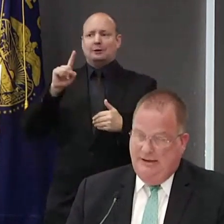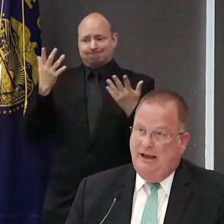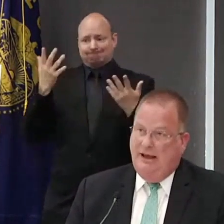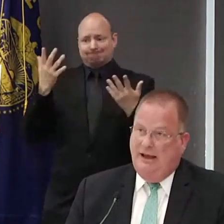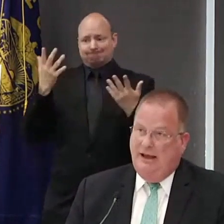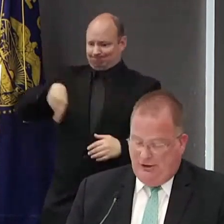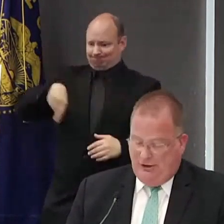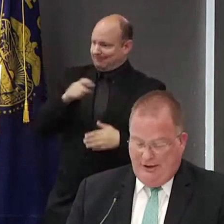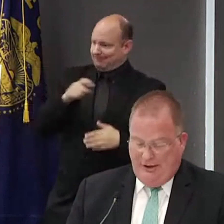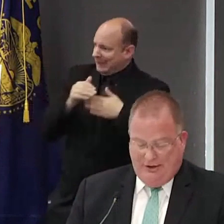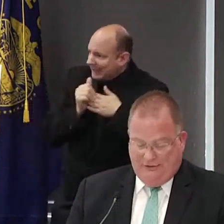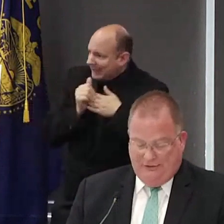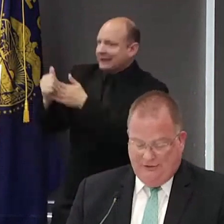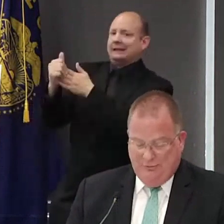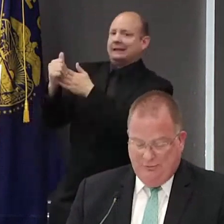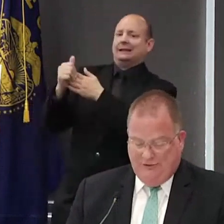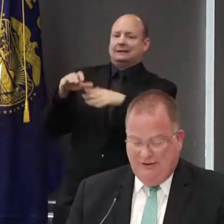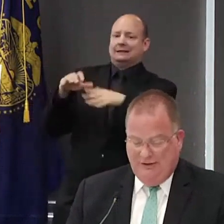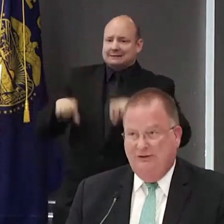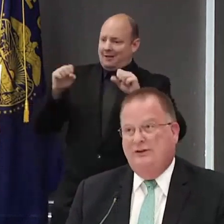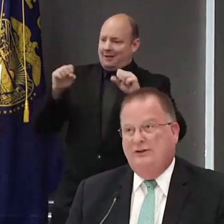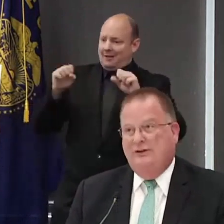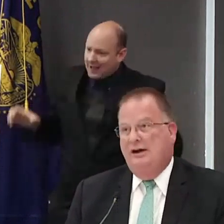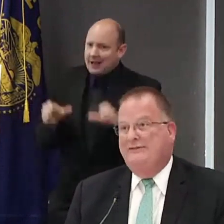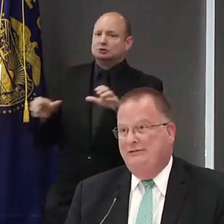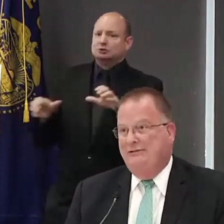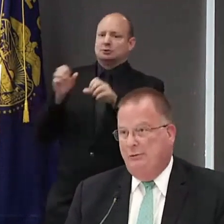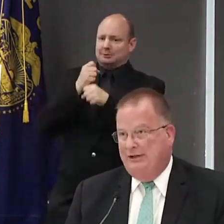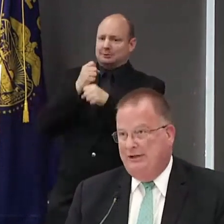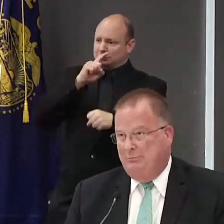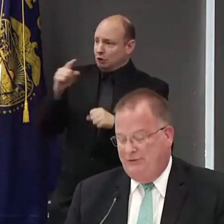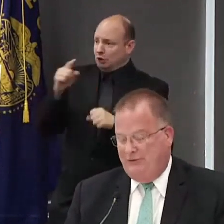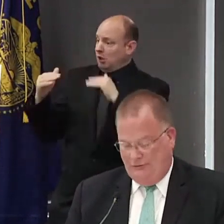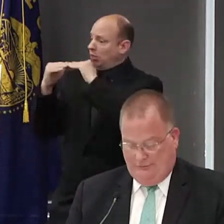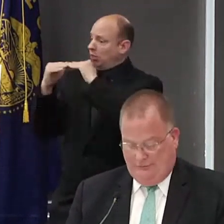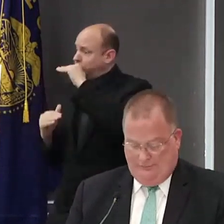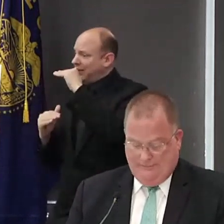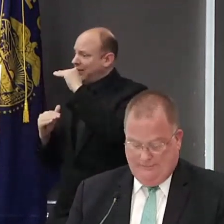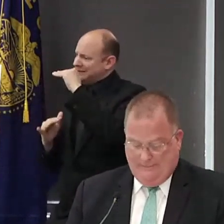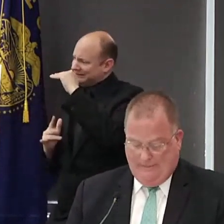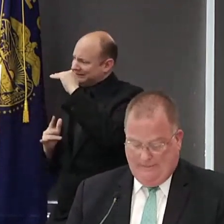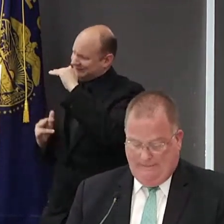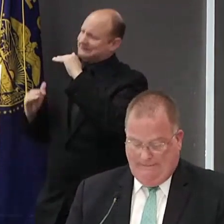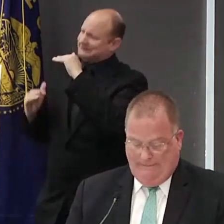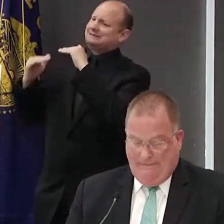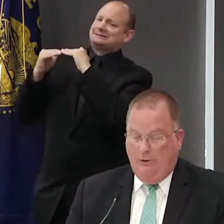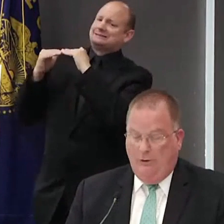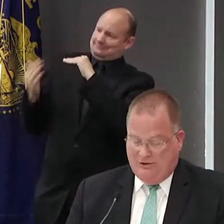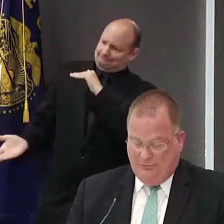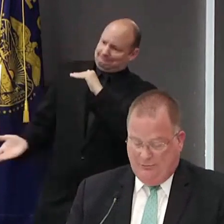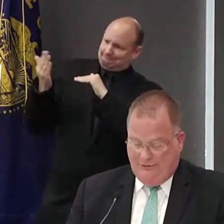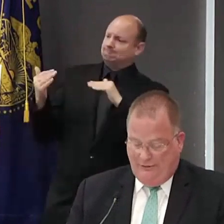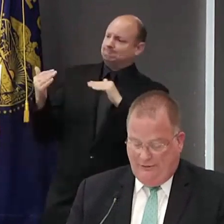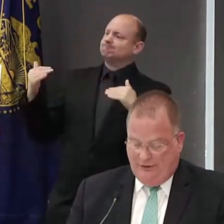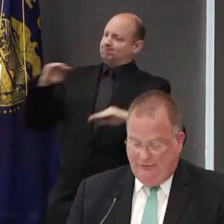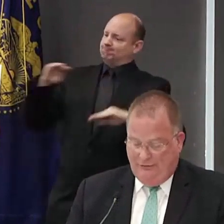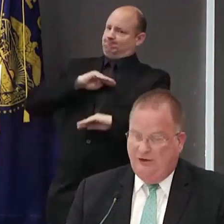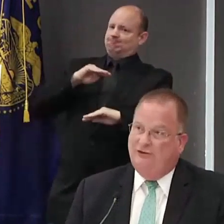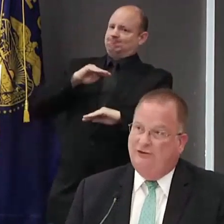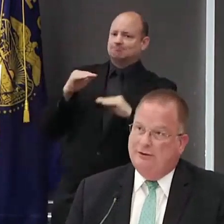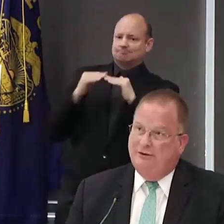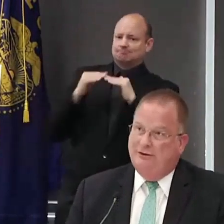inequity and make sure our healthcare system meets the needs of everyone it must serve. OHA has been involved